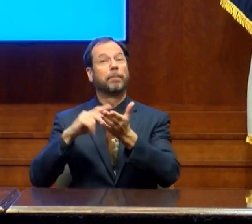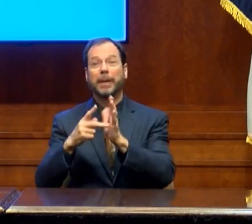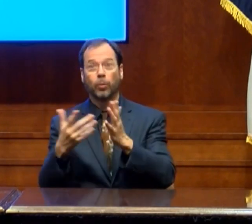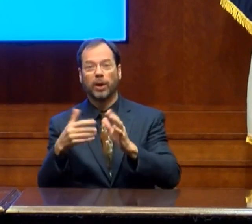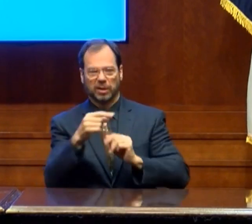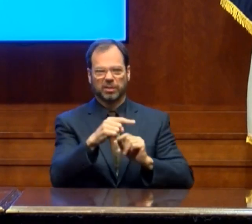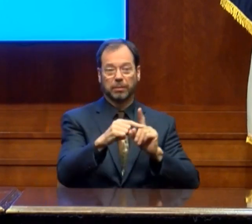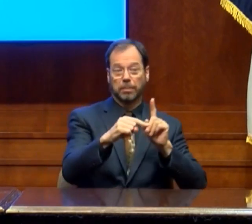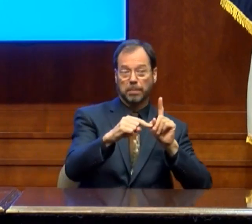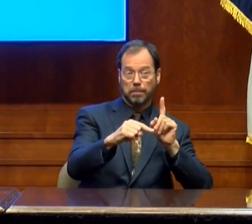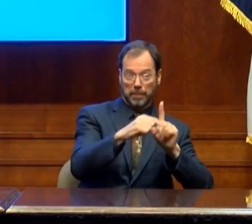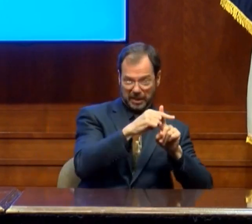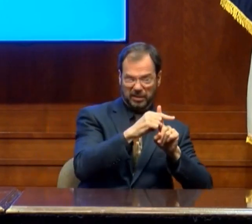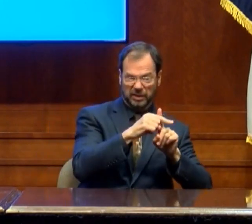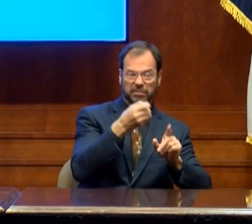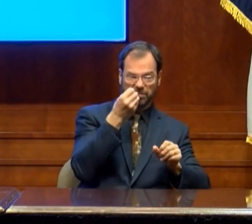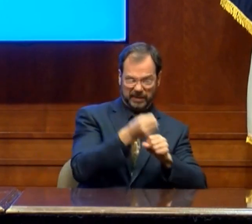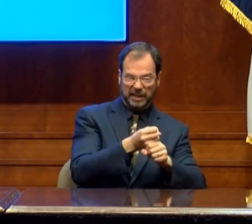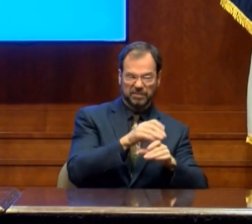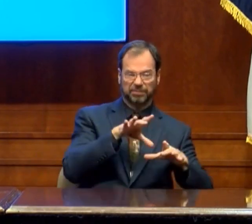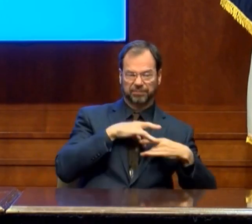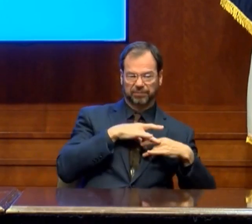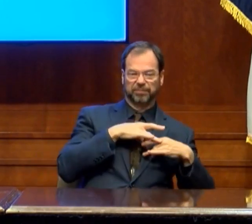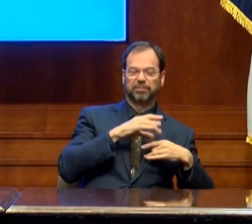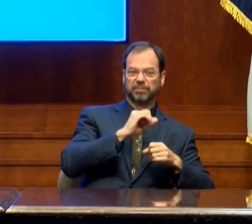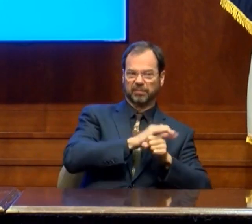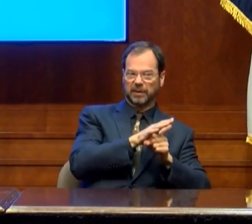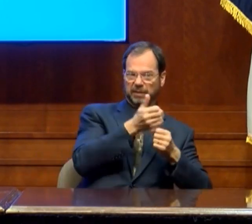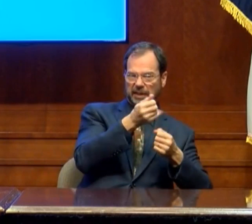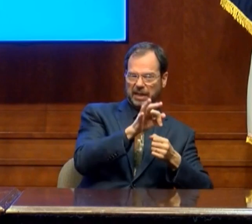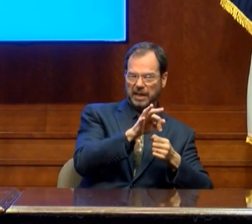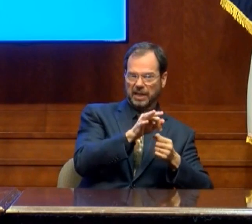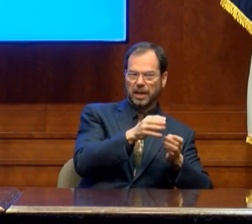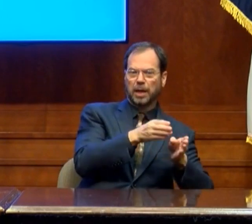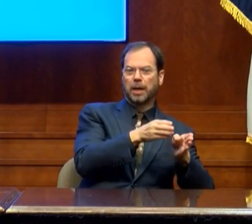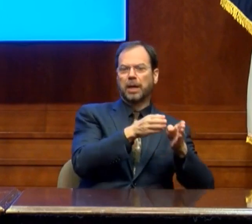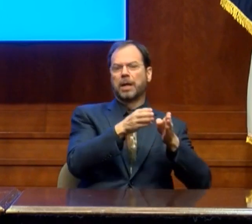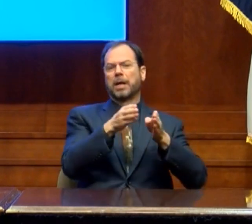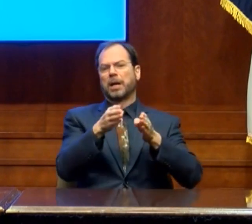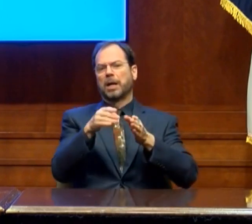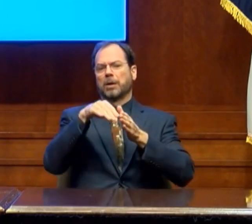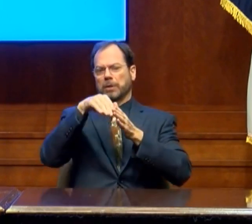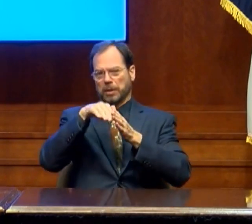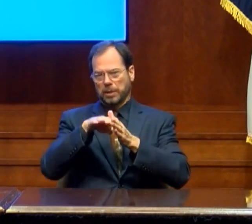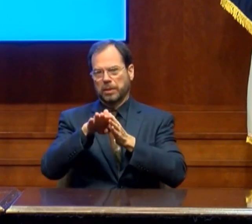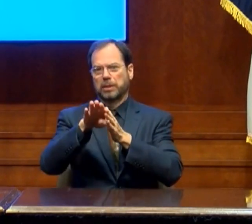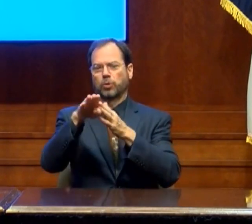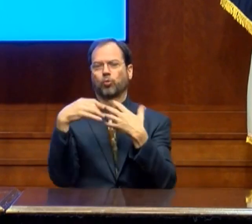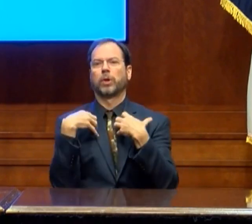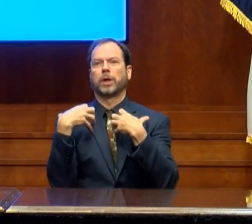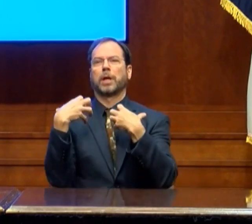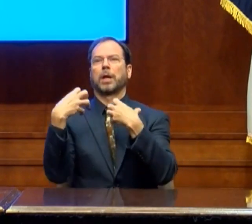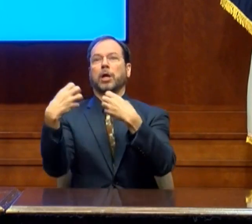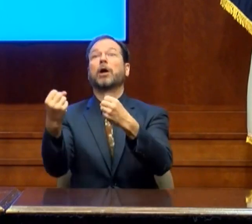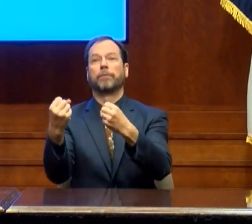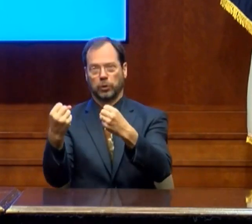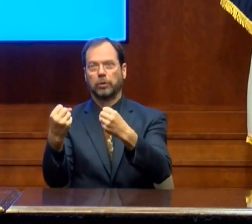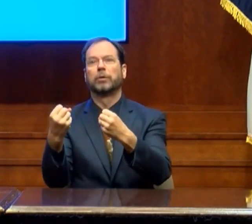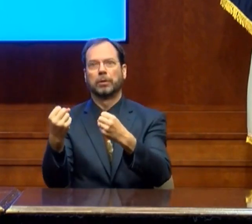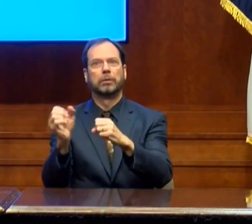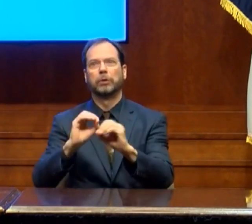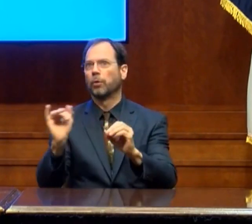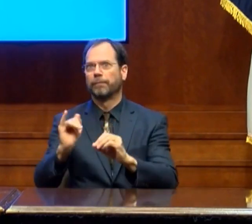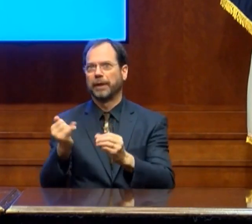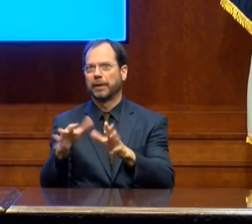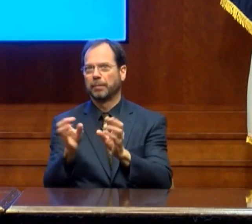Texans who have tested positive for COVID-19 and they've gone through the process of recovering from that infection.